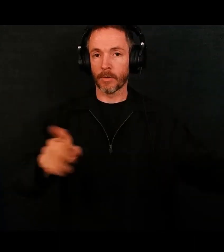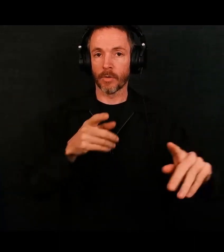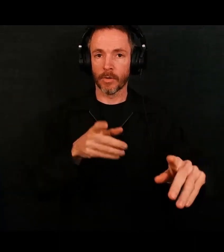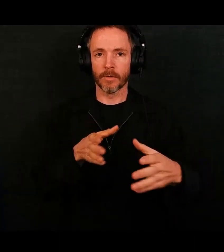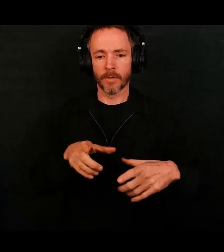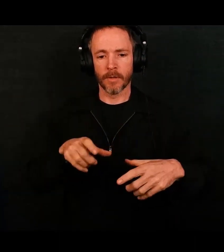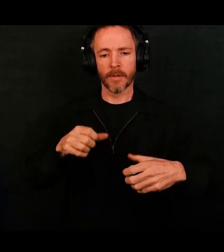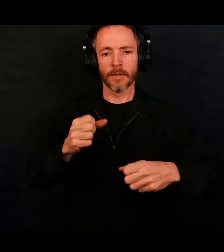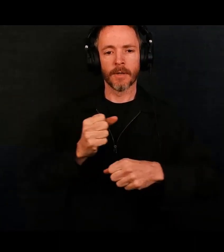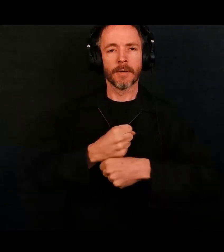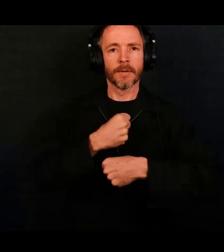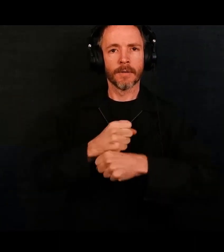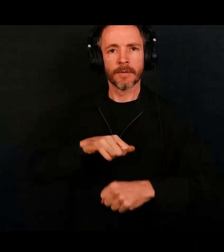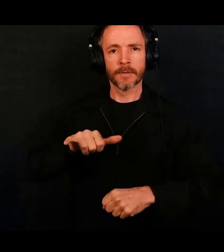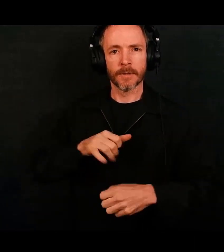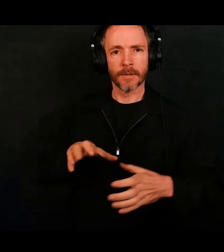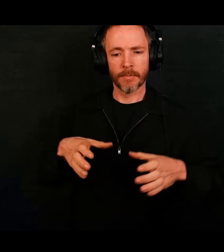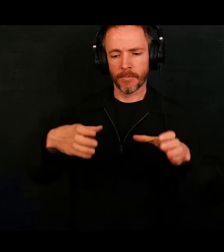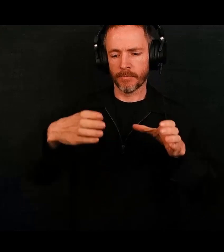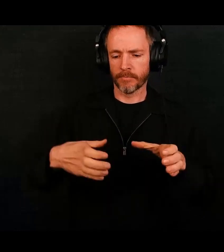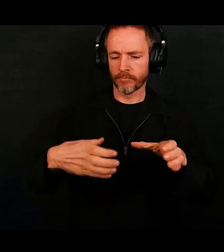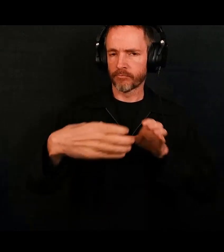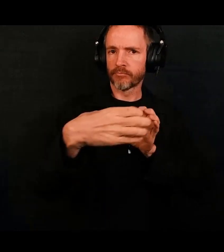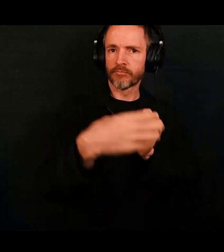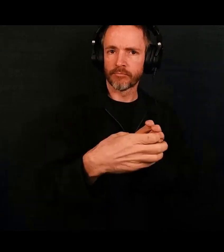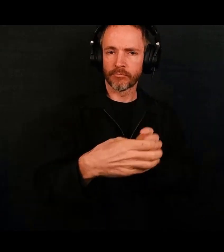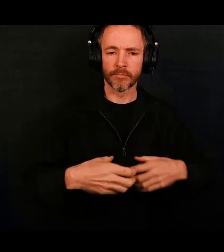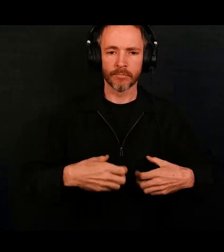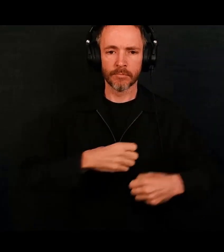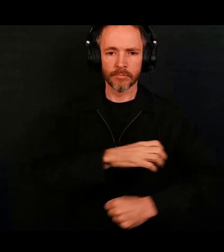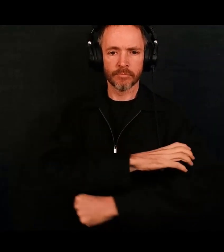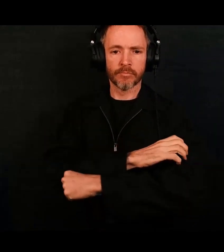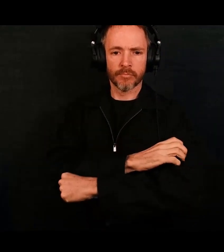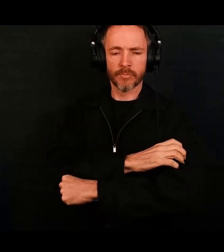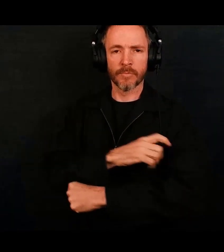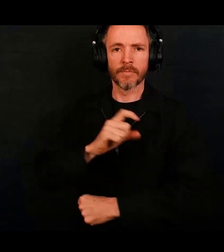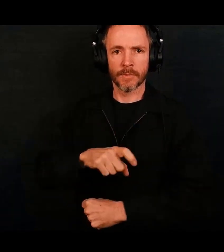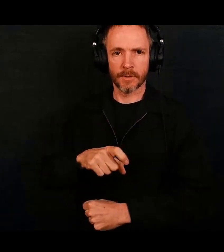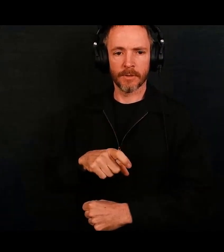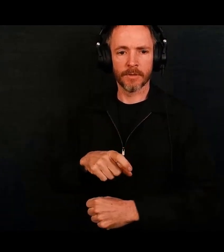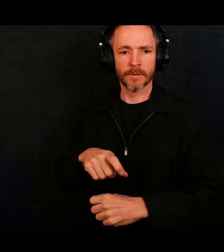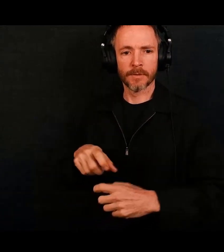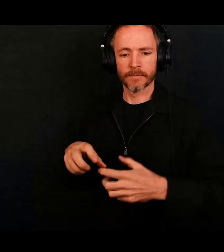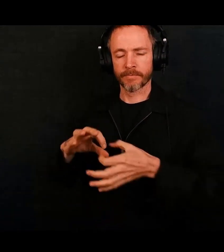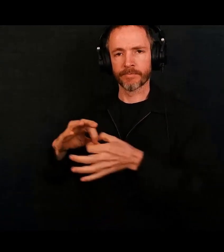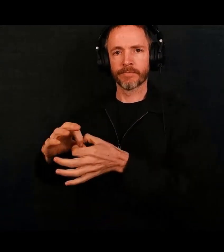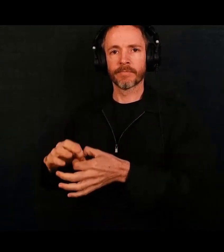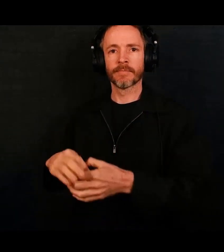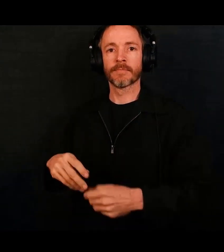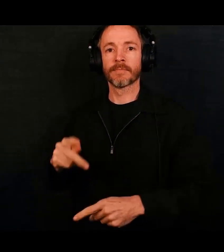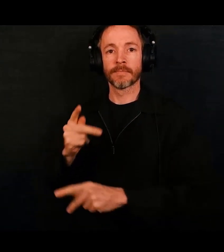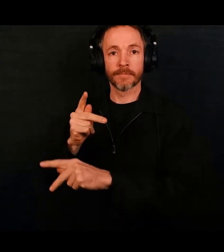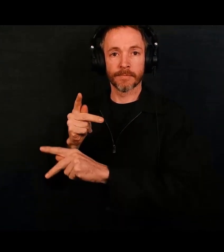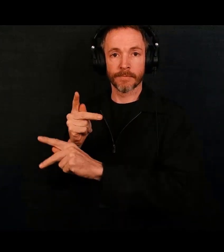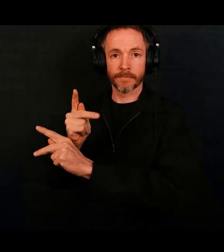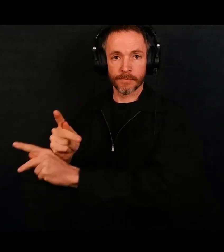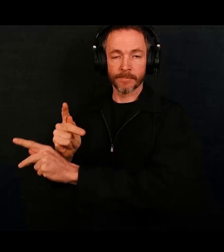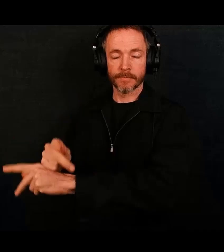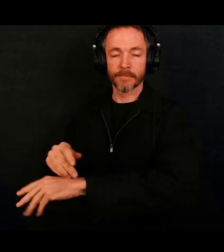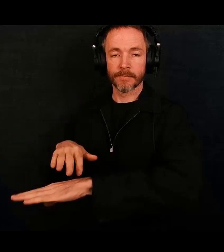doesn't. It needs to be tied in like that to keep it flat.